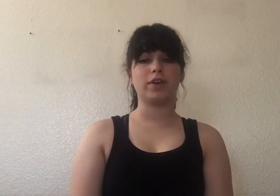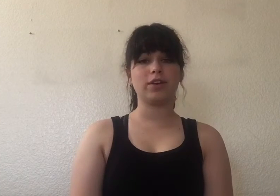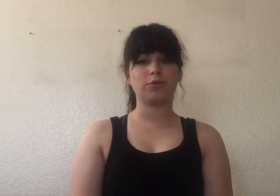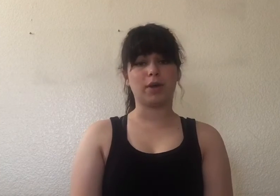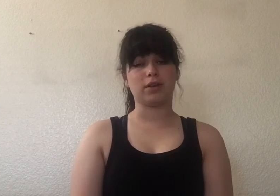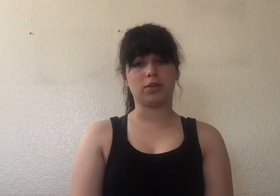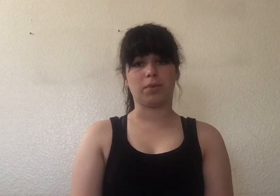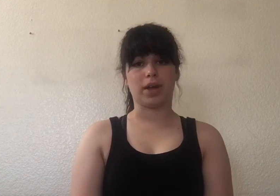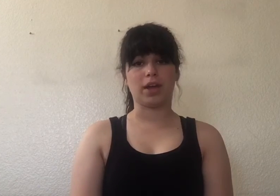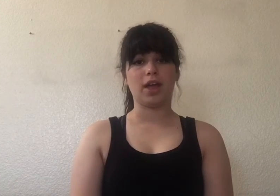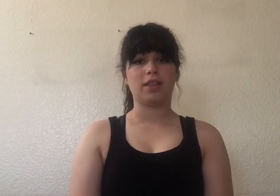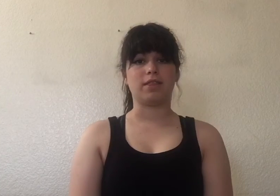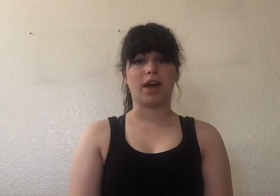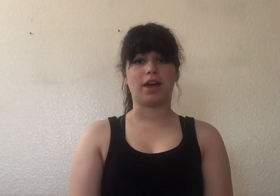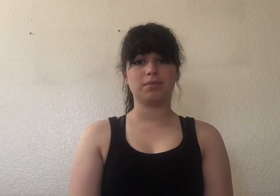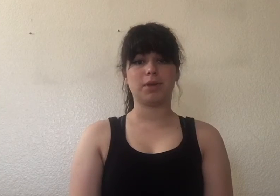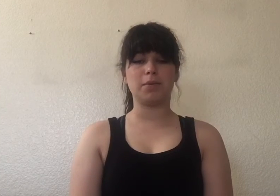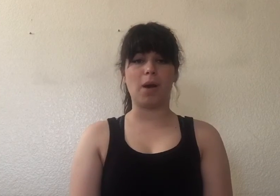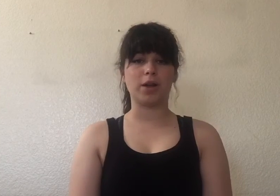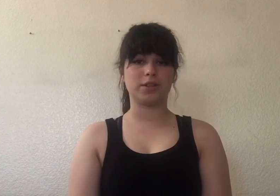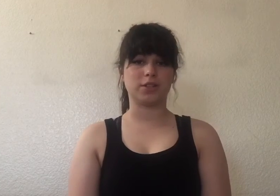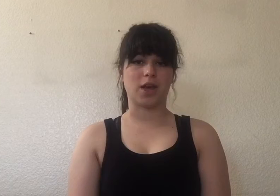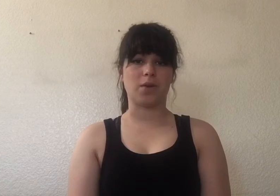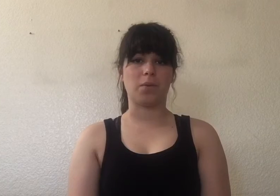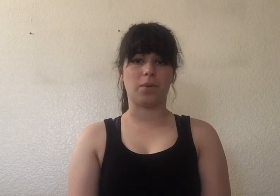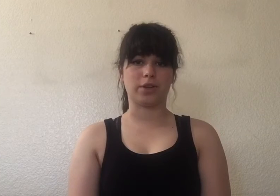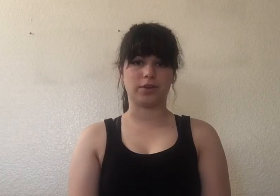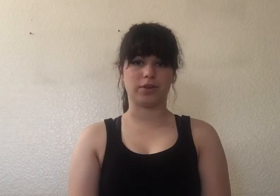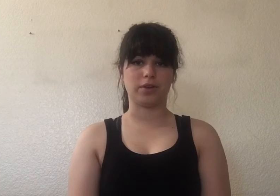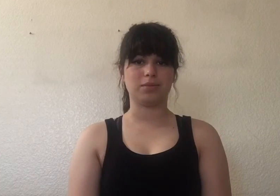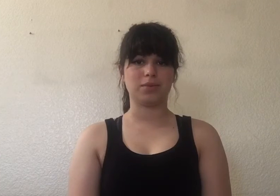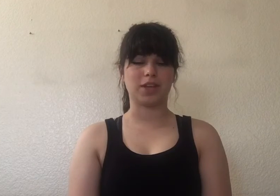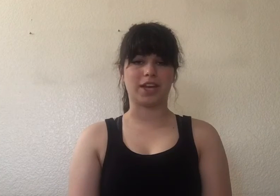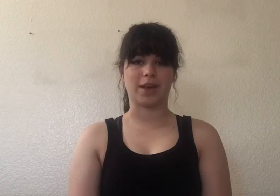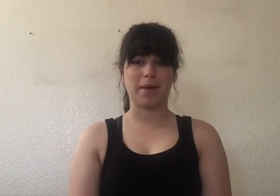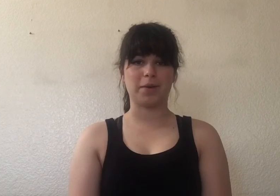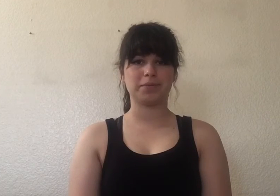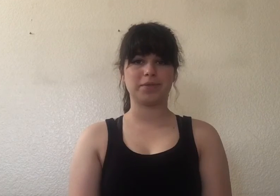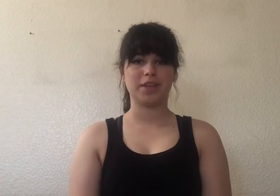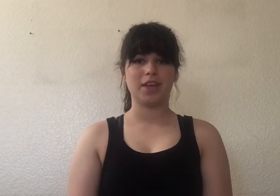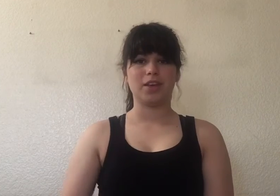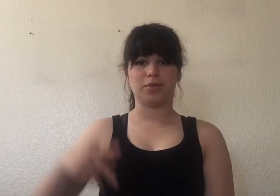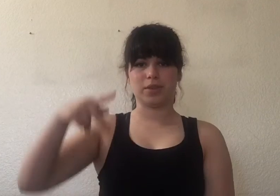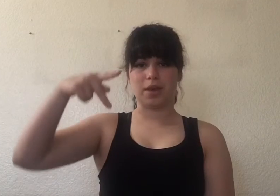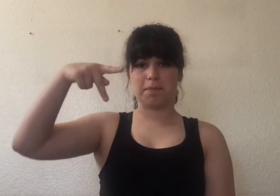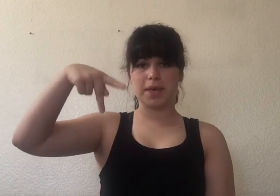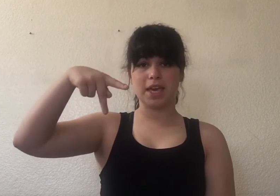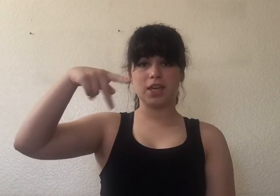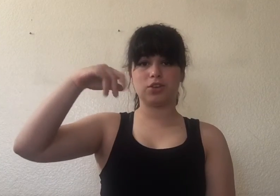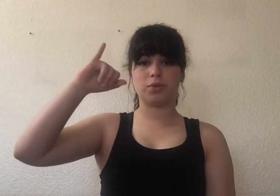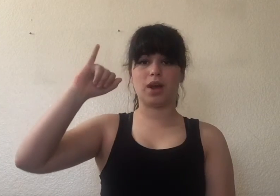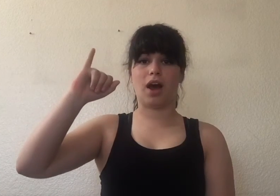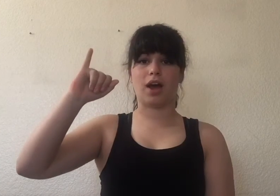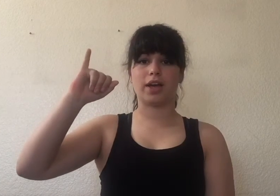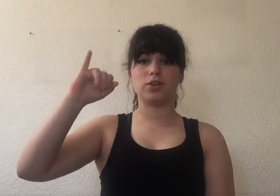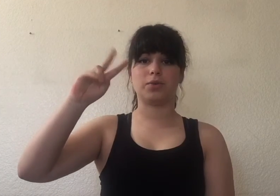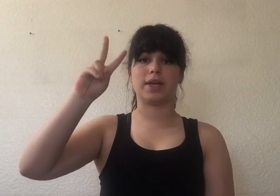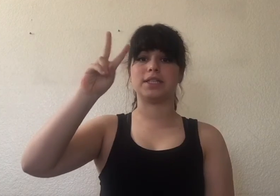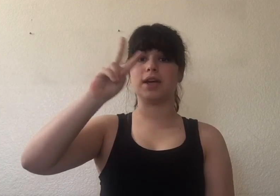finger spelled in the way that people will understand what you're signing about. We would say P to an I to a